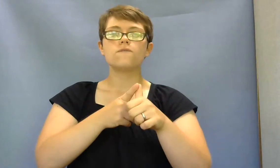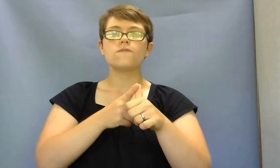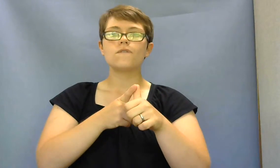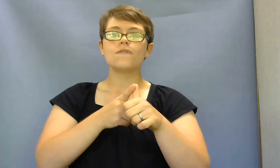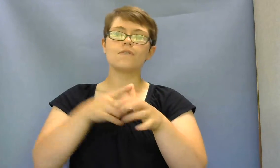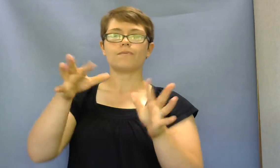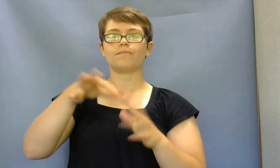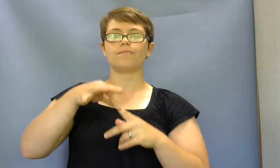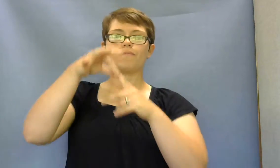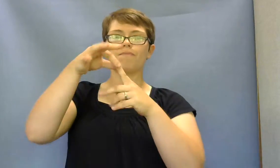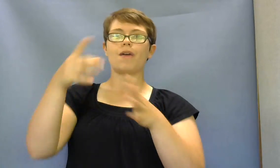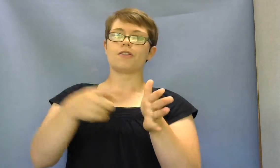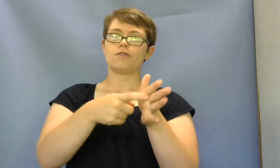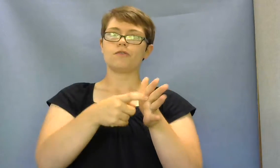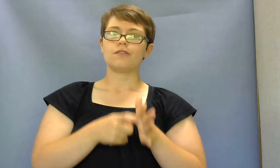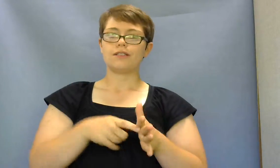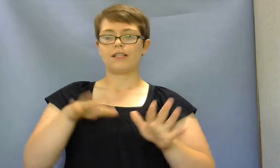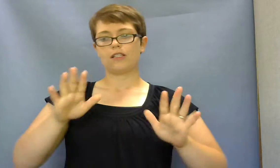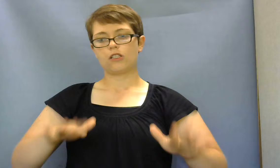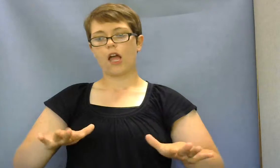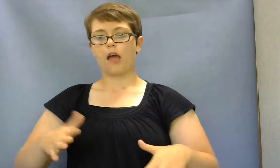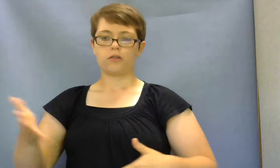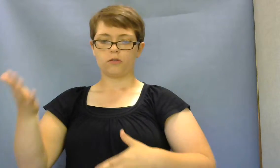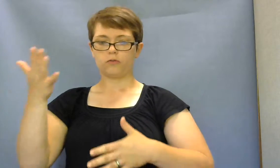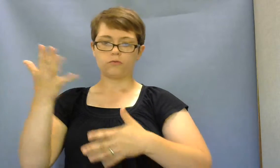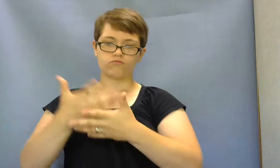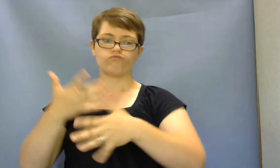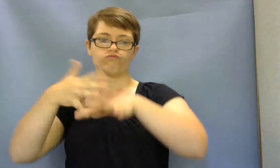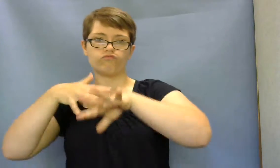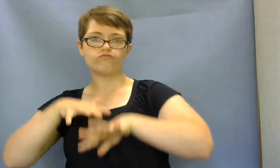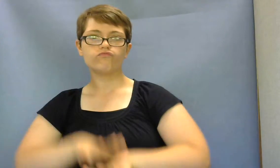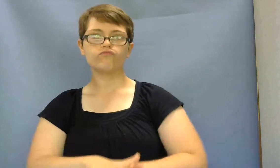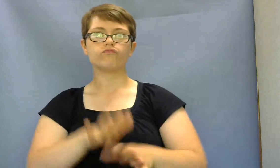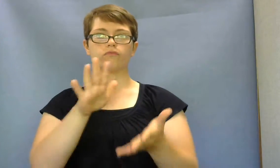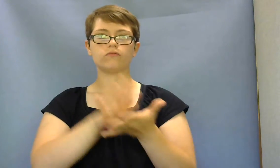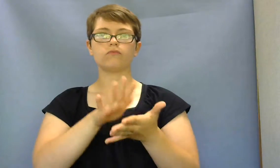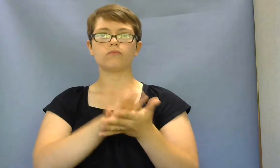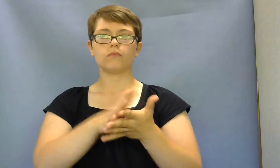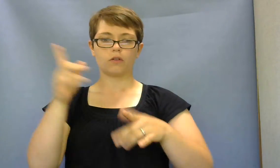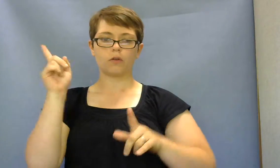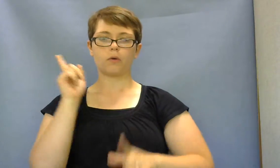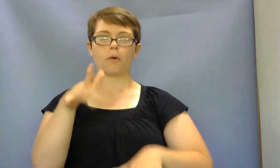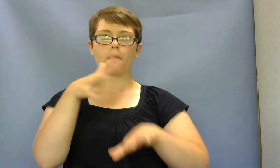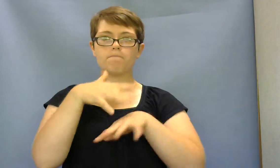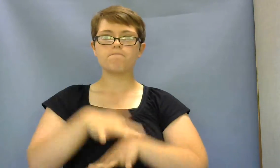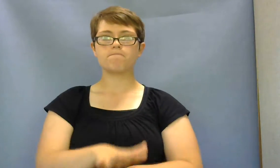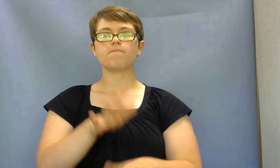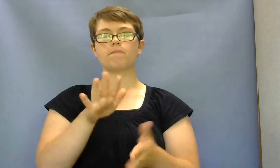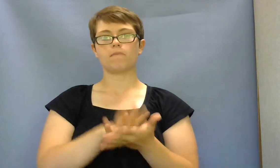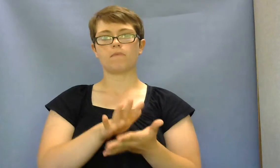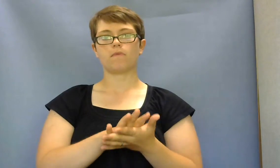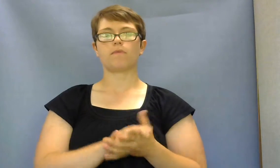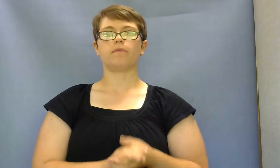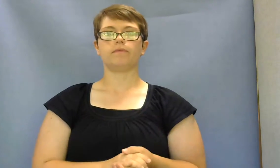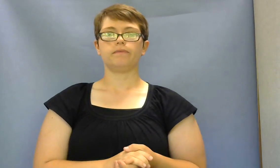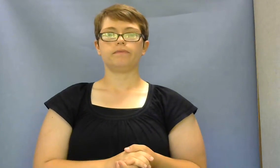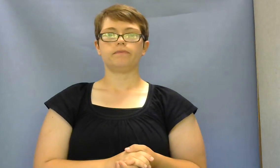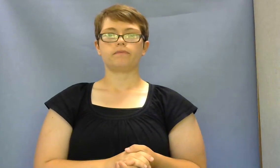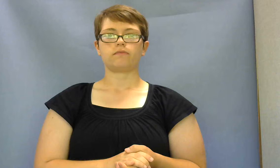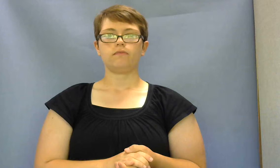hope, and the world needs love. Without hope, I feel like, why are we here?